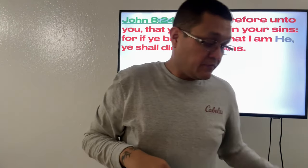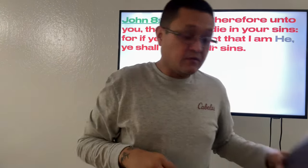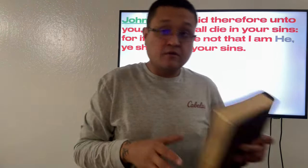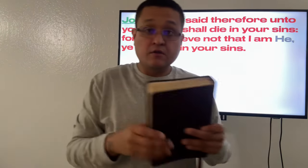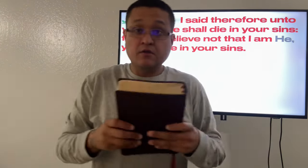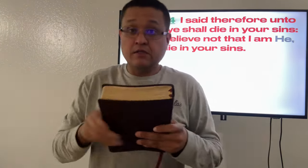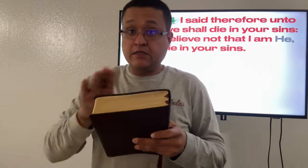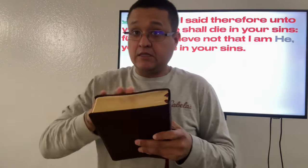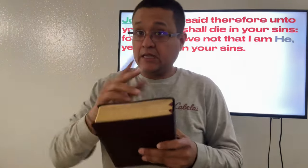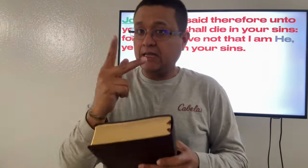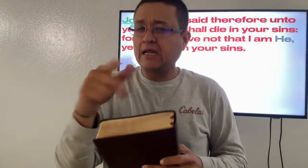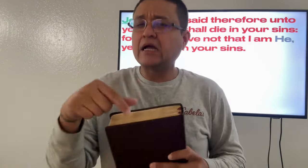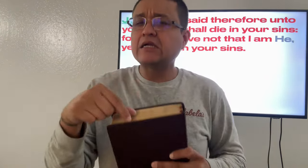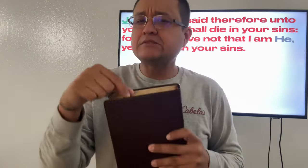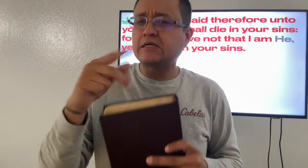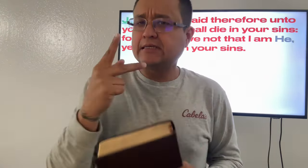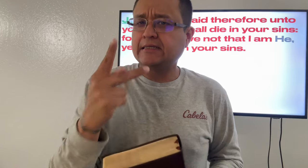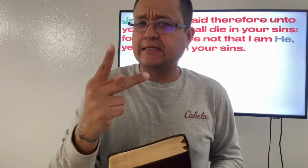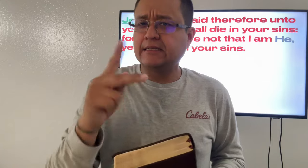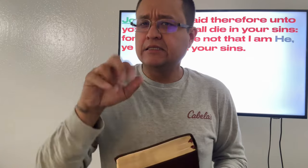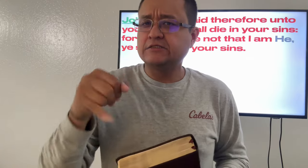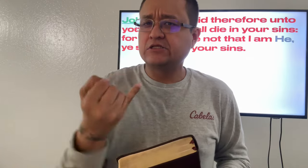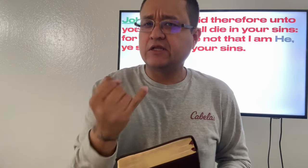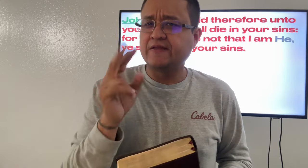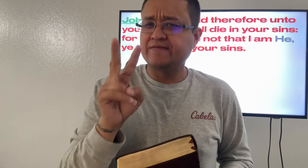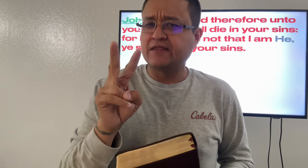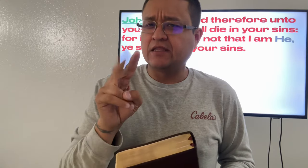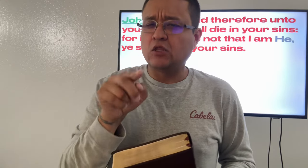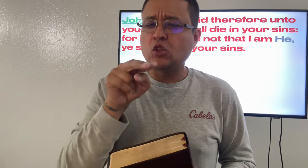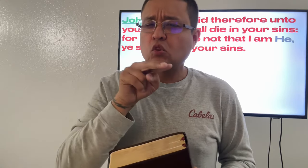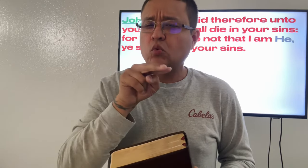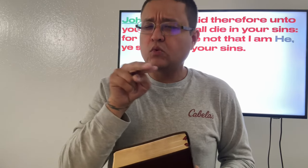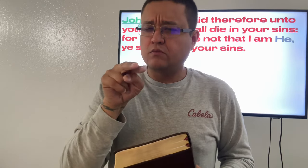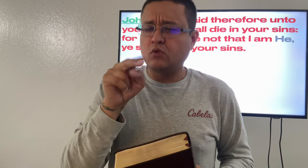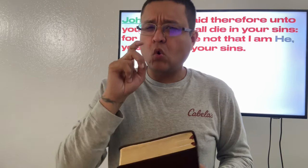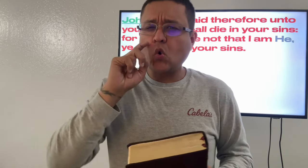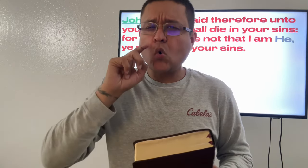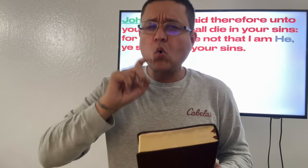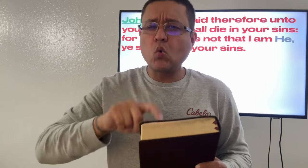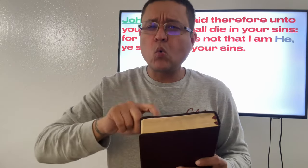It's gray because really in the KJV version, the King James version,